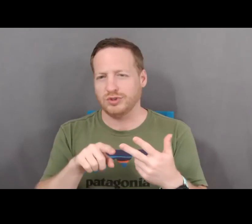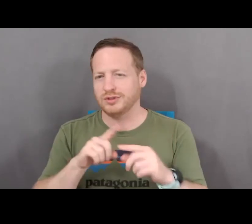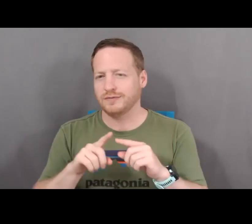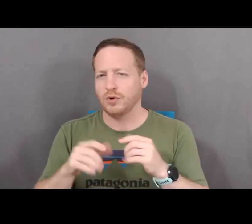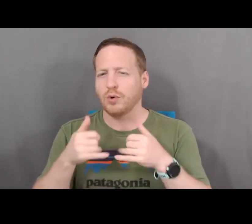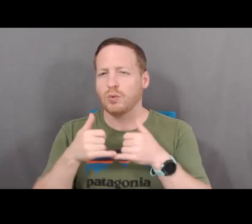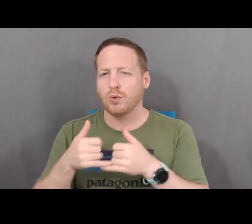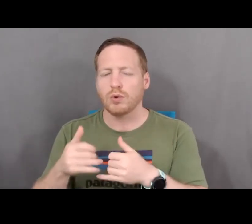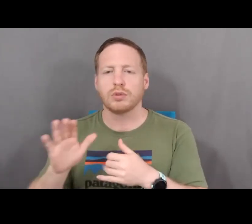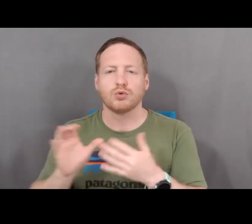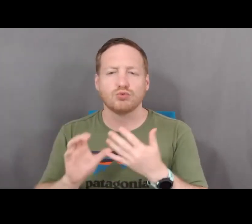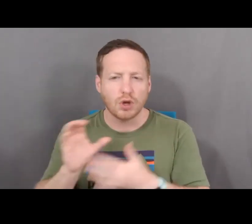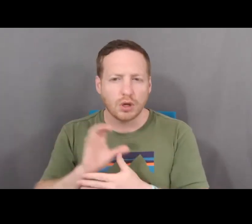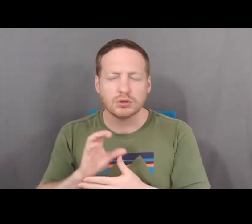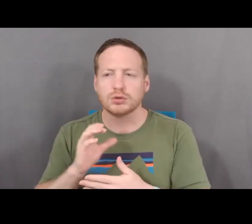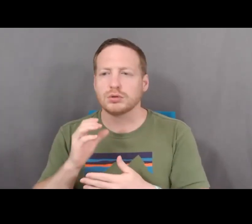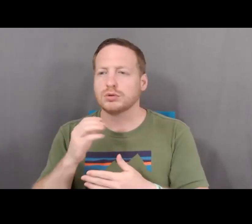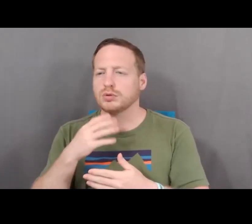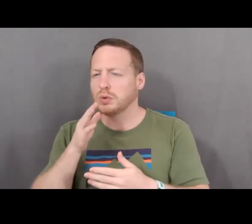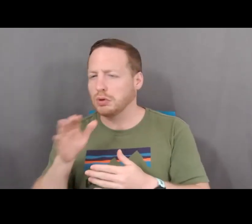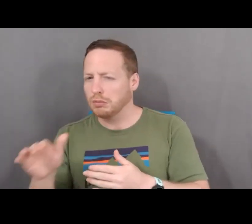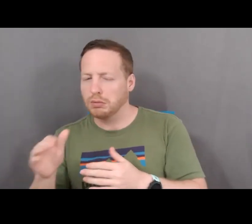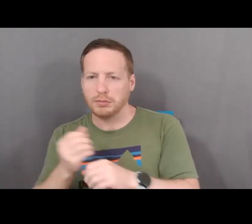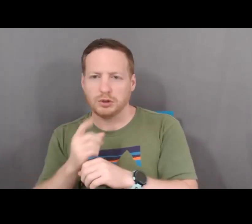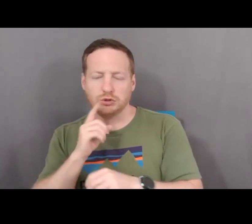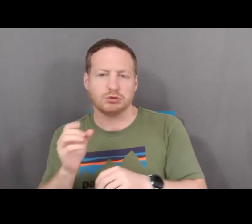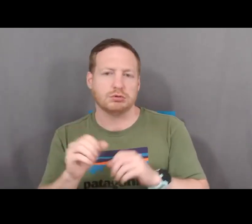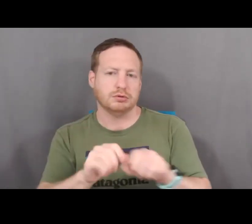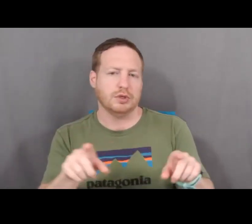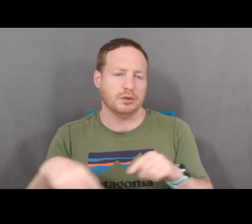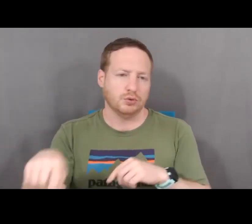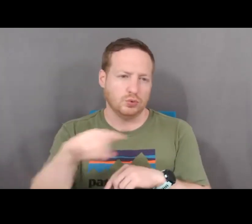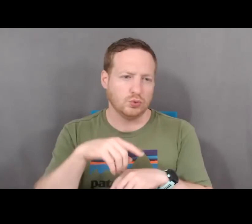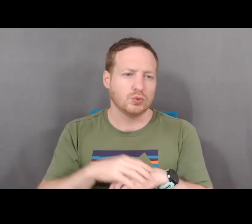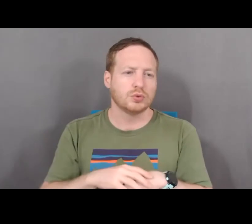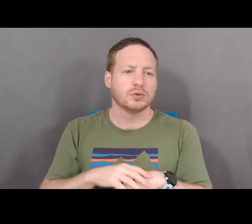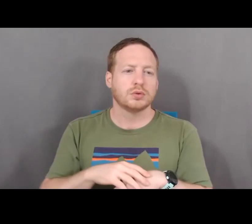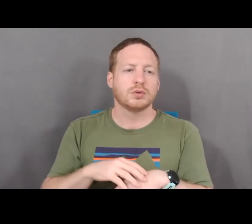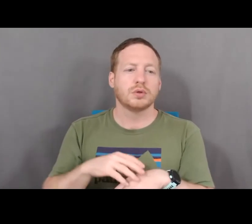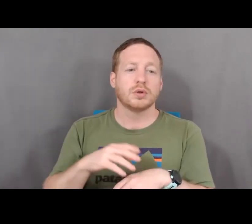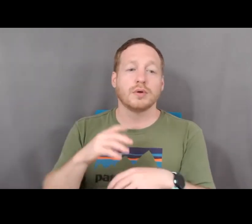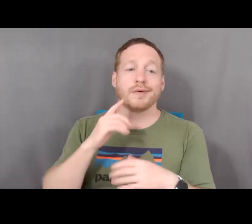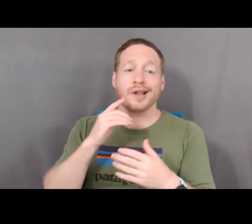out the 3 different awards, their criteria, and I will definitely make sure that it's sent out to